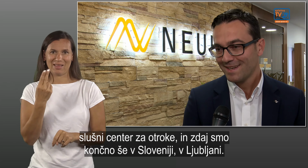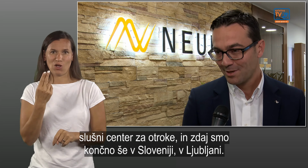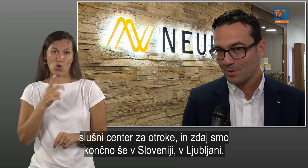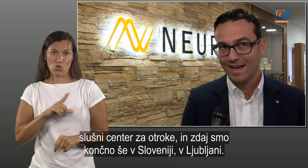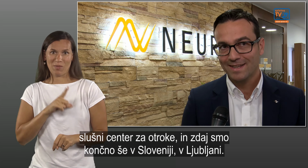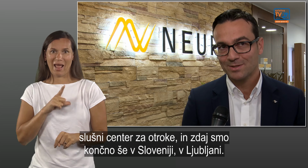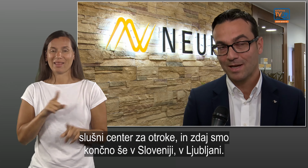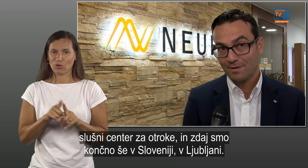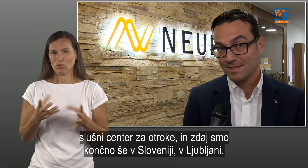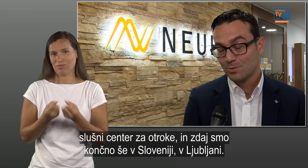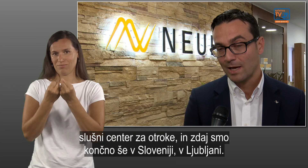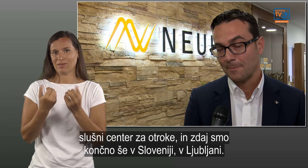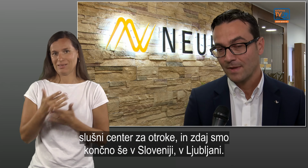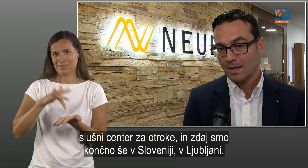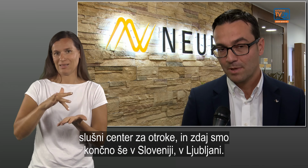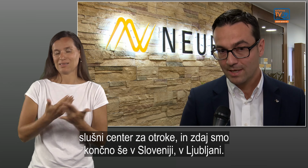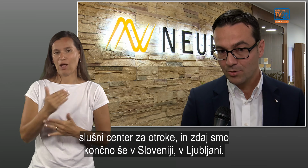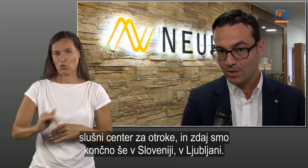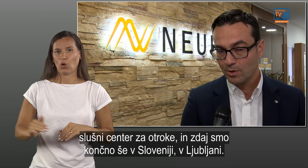Slovenia, in Ljubljana, to have this as well.